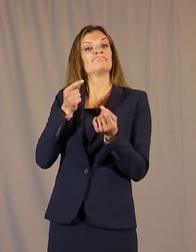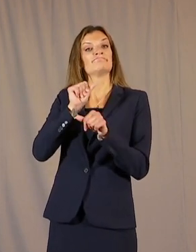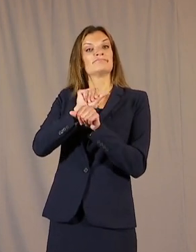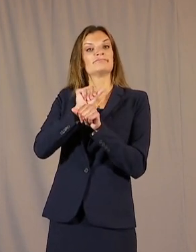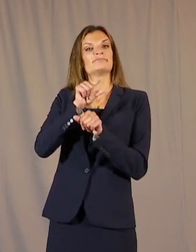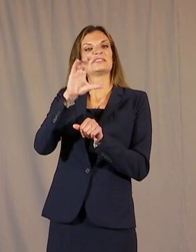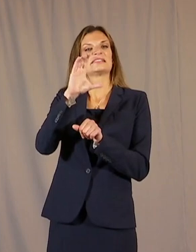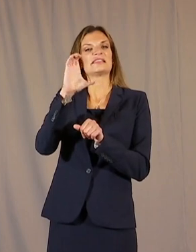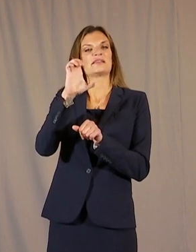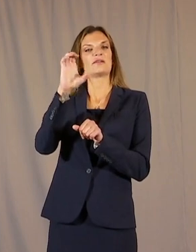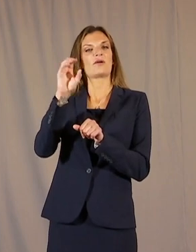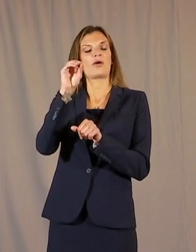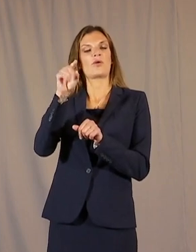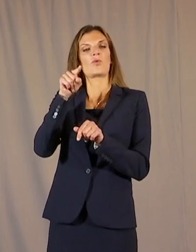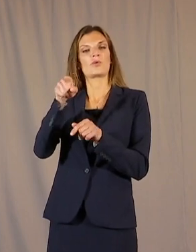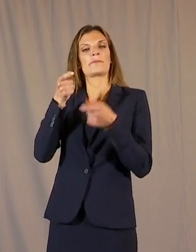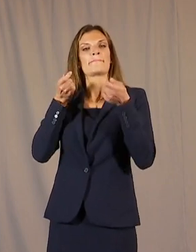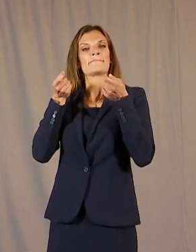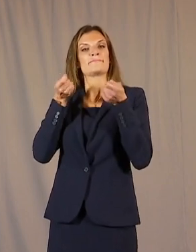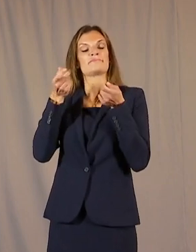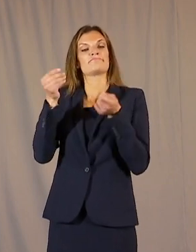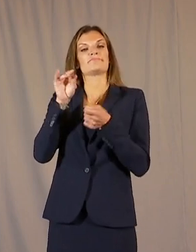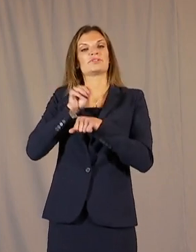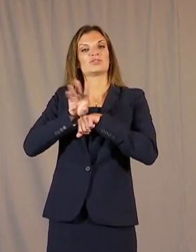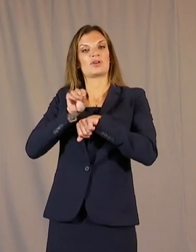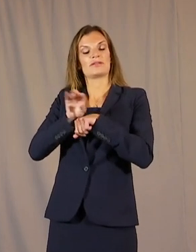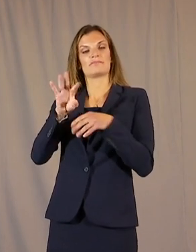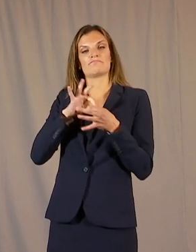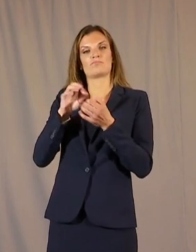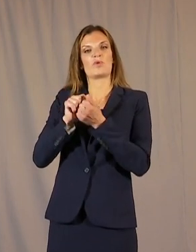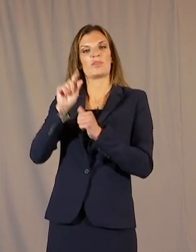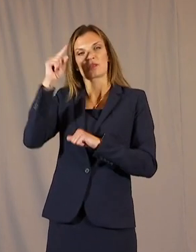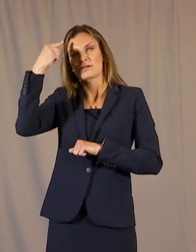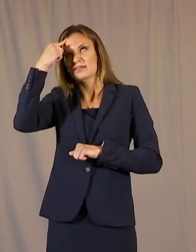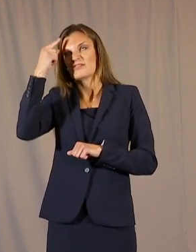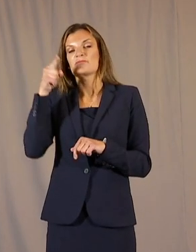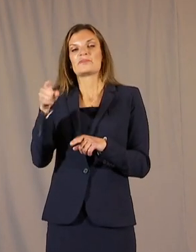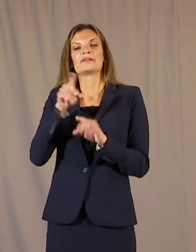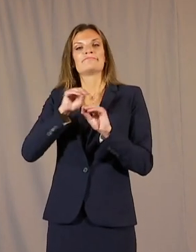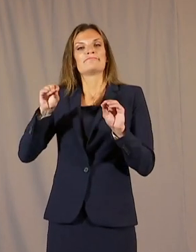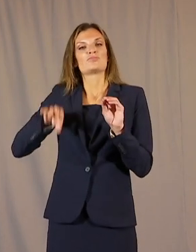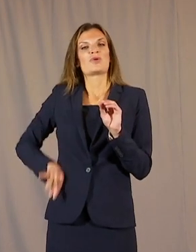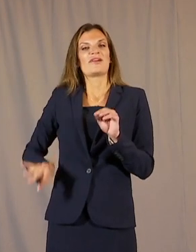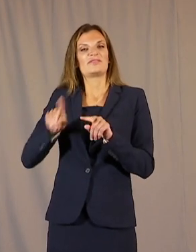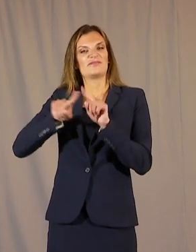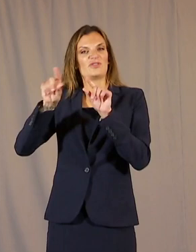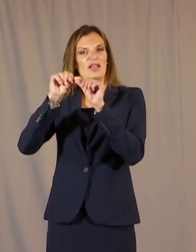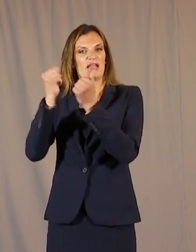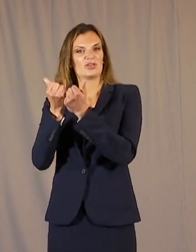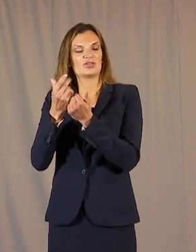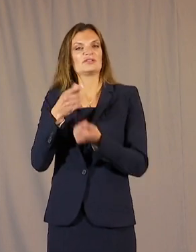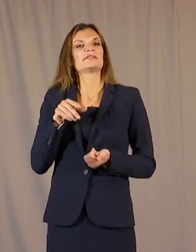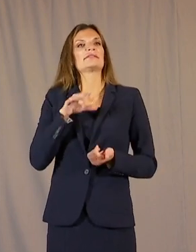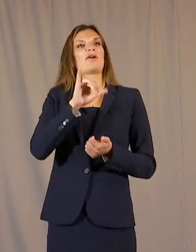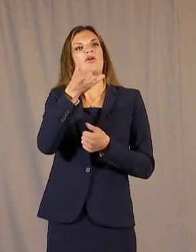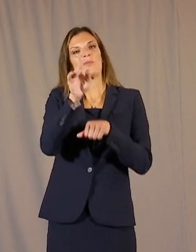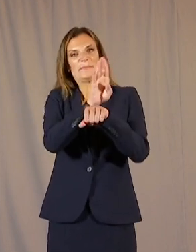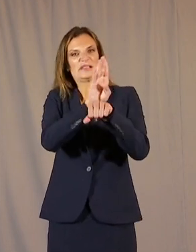CEO, administrator, and consultant with government, private, nonprofit agencies, foundations, and the private sector.